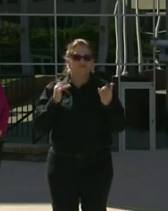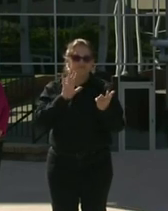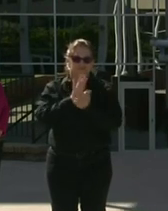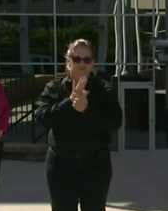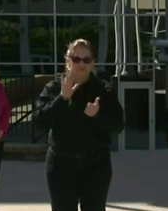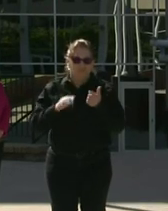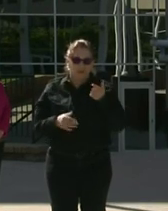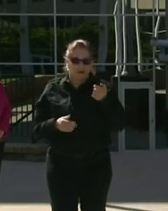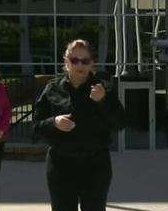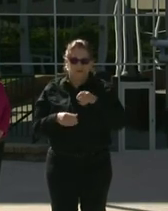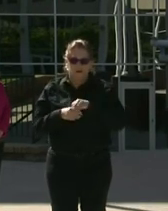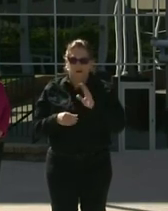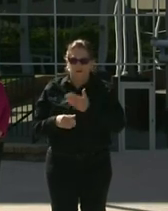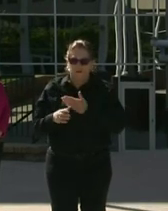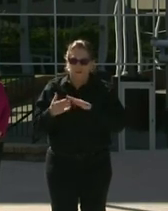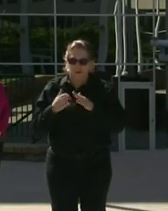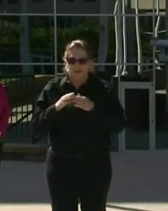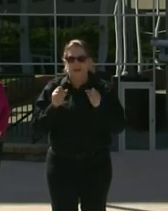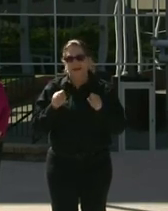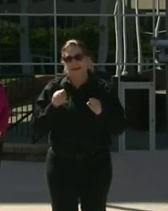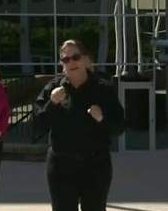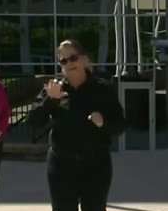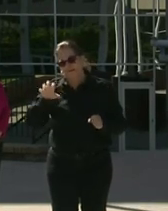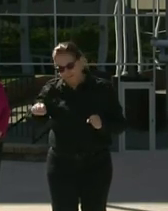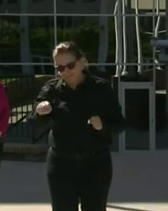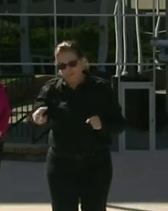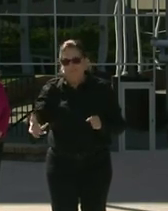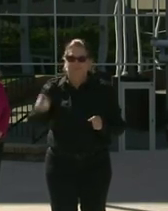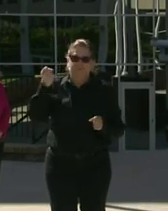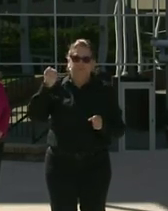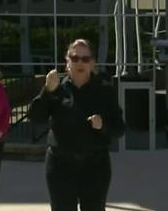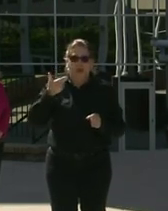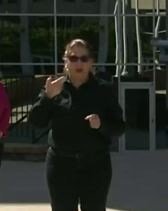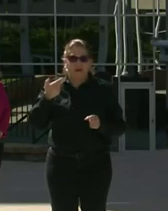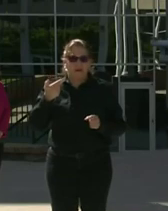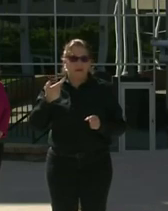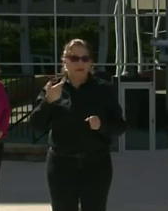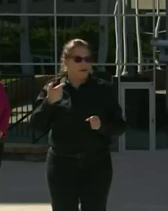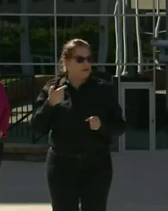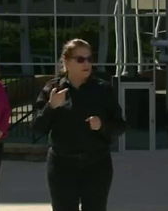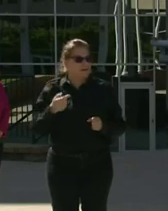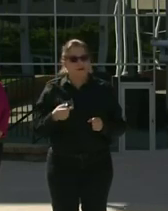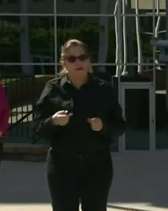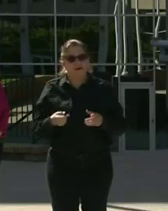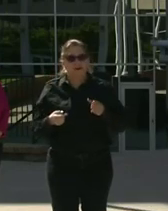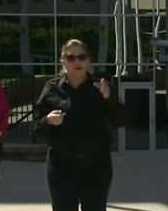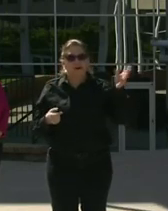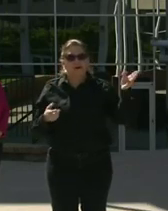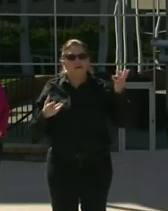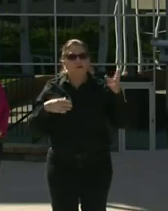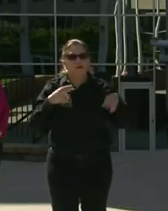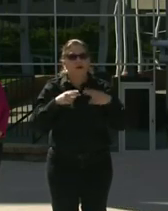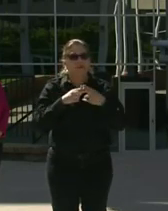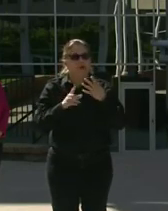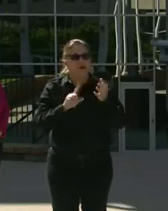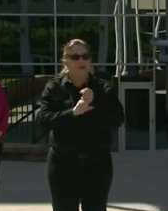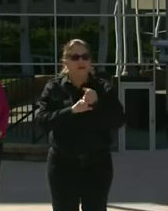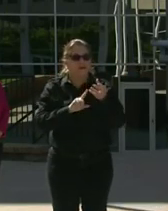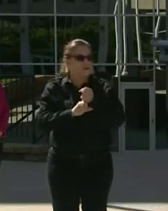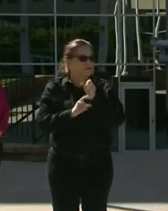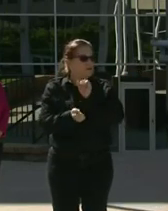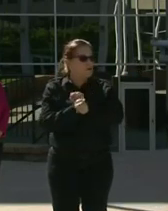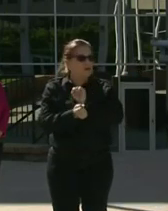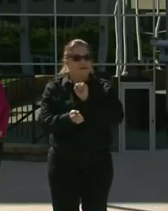in a violent act in Washington, D.C. What about arrests? Are you seeing them downturn there? Let me ask Kevin to address the arrest.